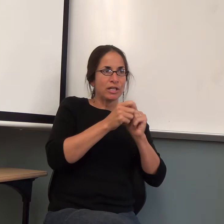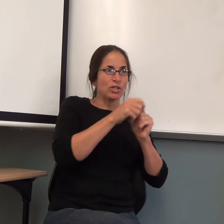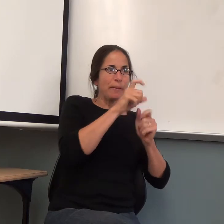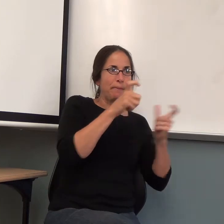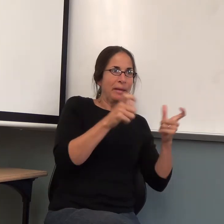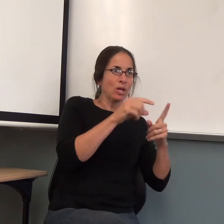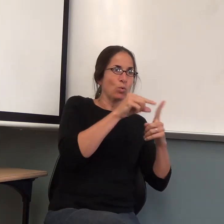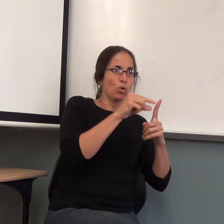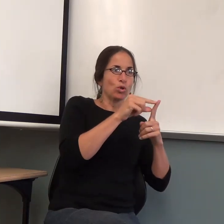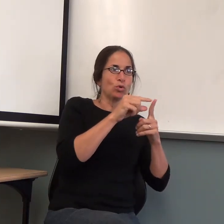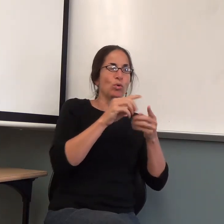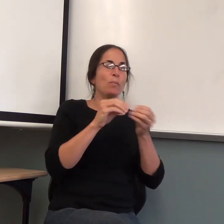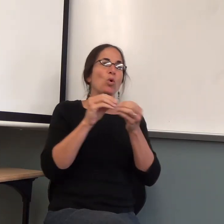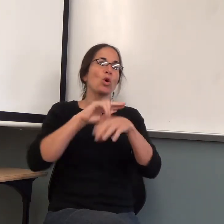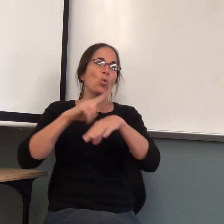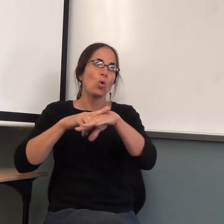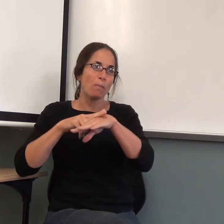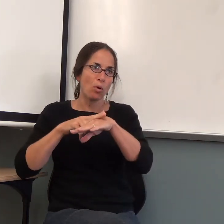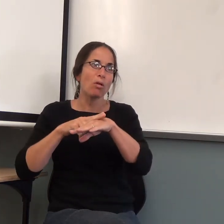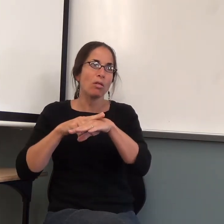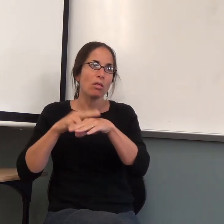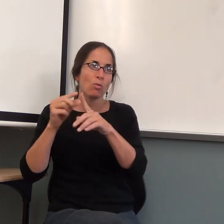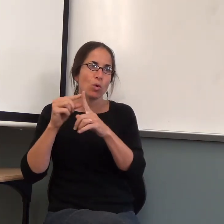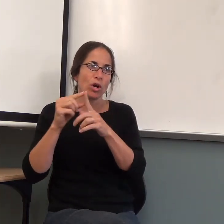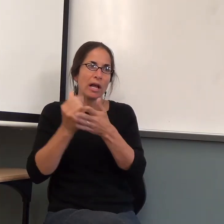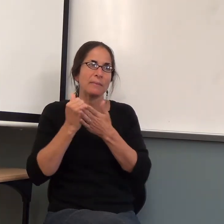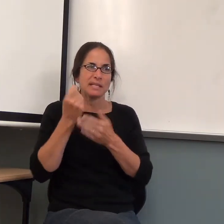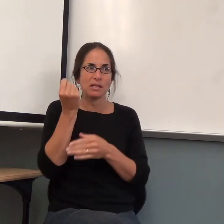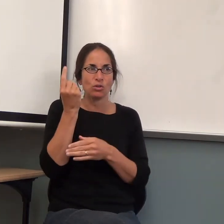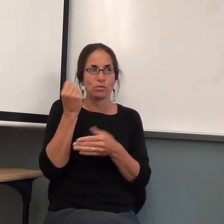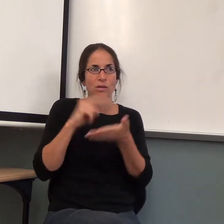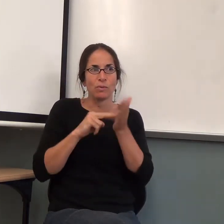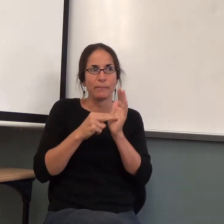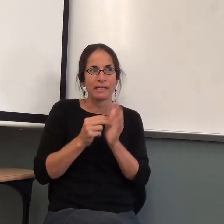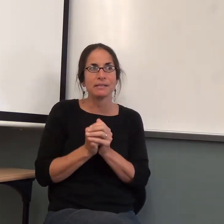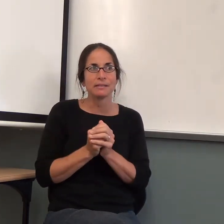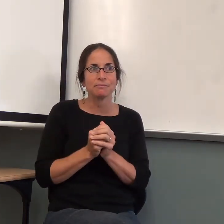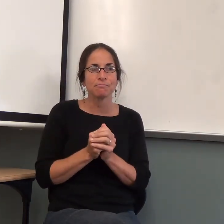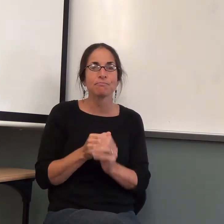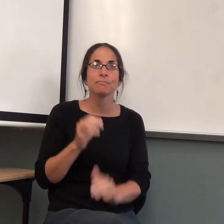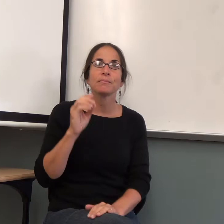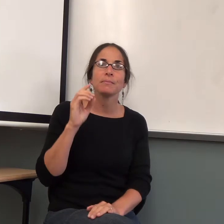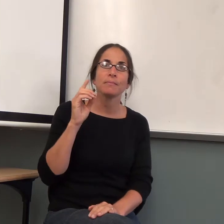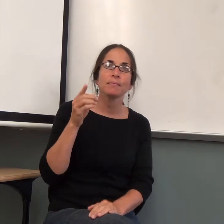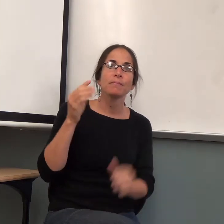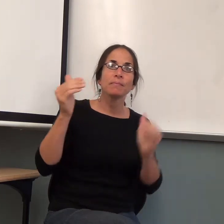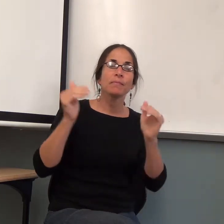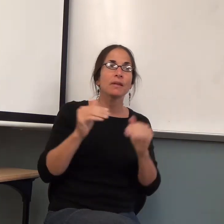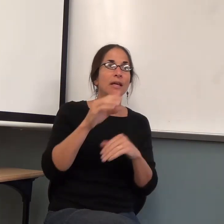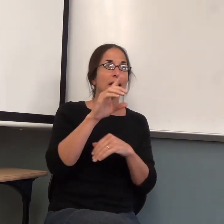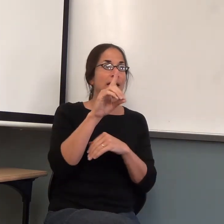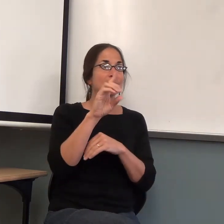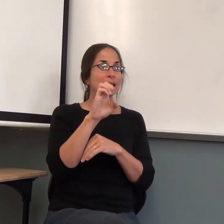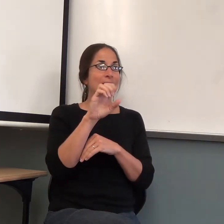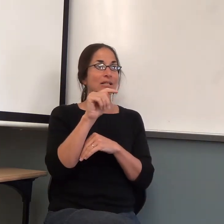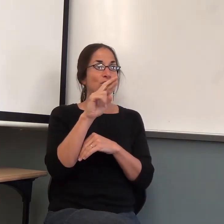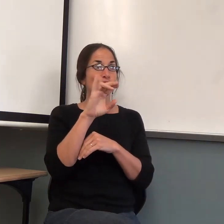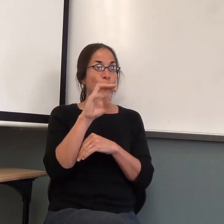about the next one, mixture? I'm sorry, determine. Determine. Yes, Saul. To settle or